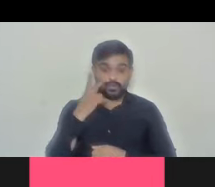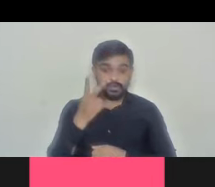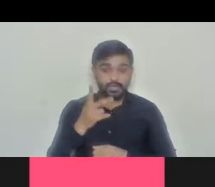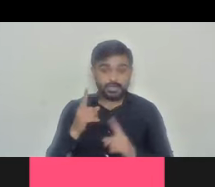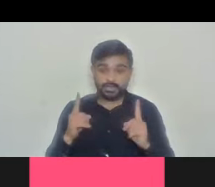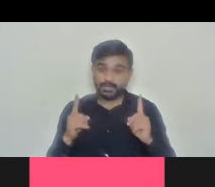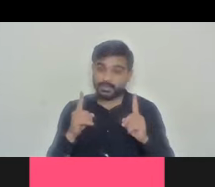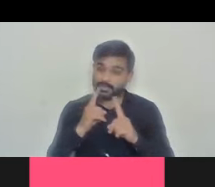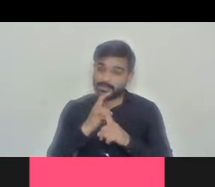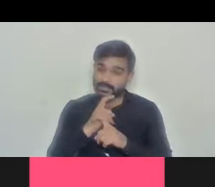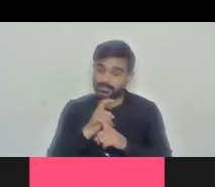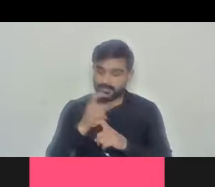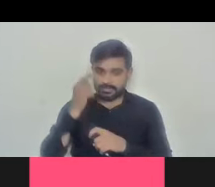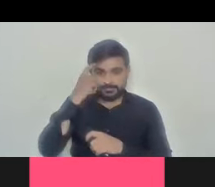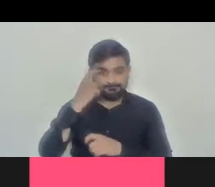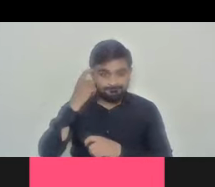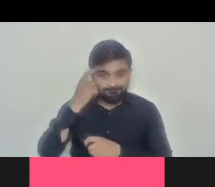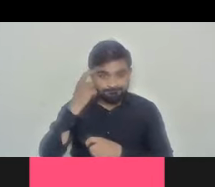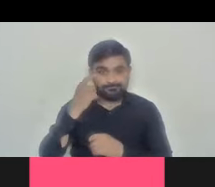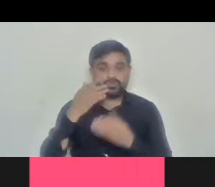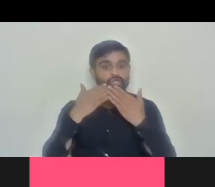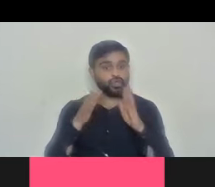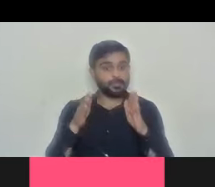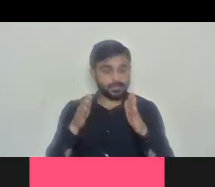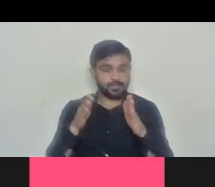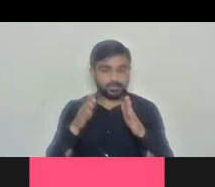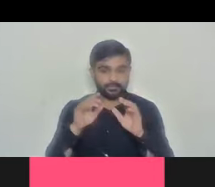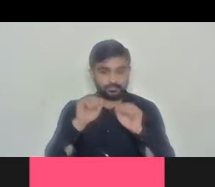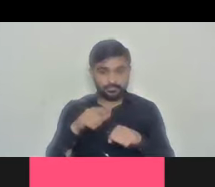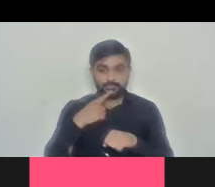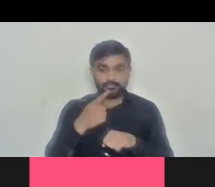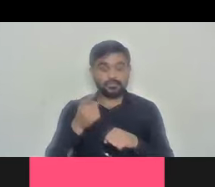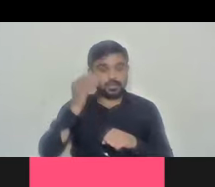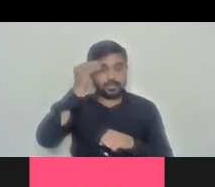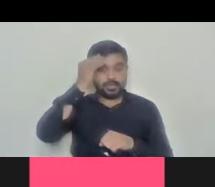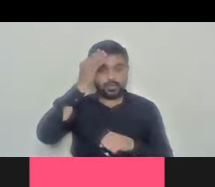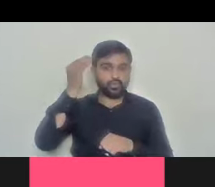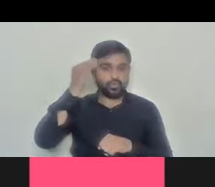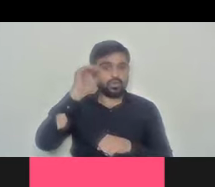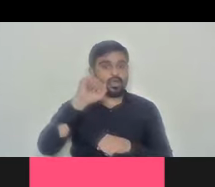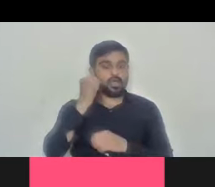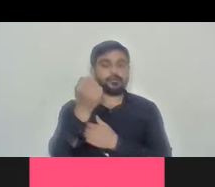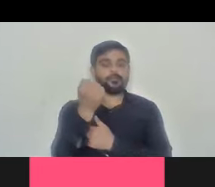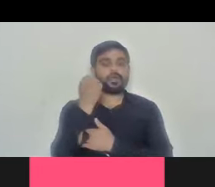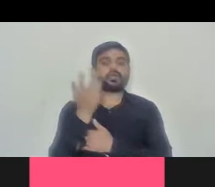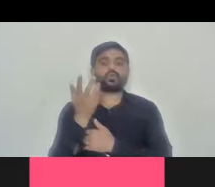critical. You have to be thinking. You have to be open. Okay, and you have to be aware about your own biases